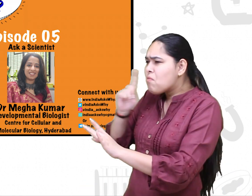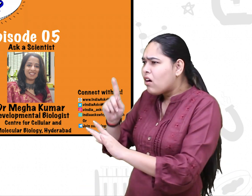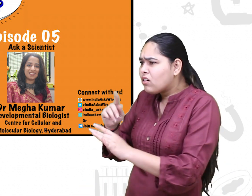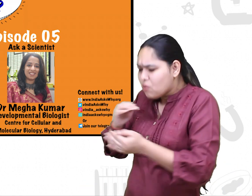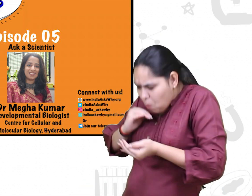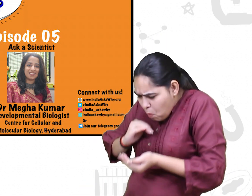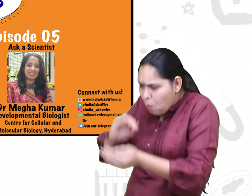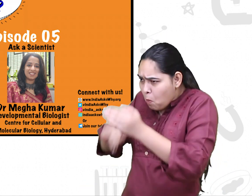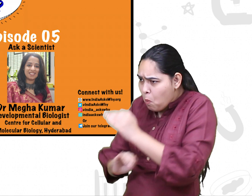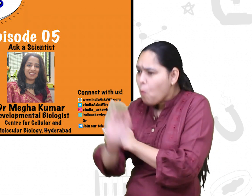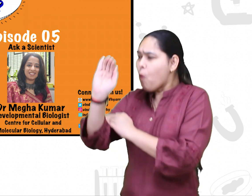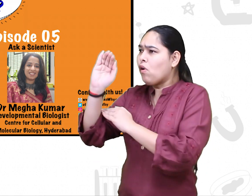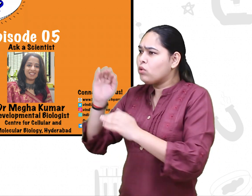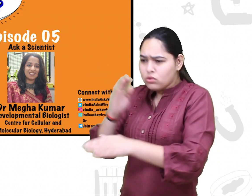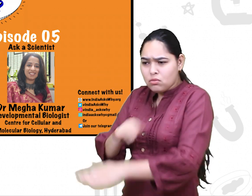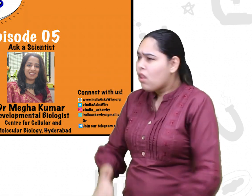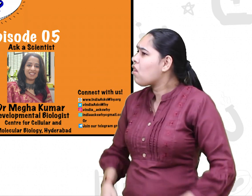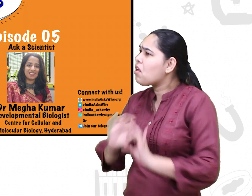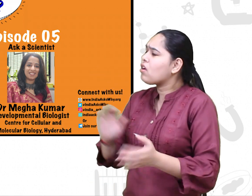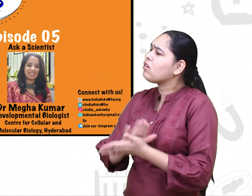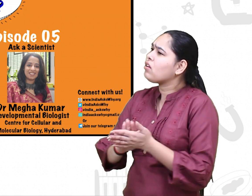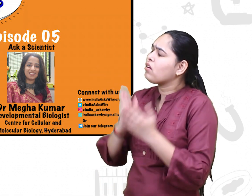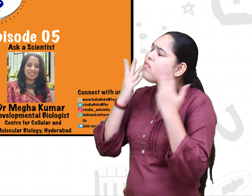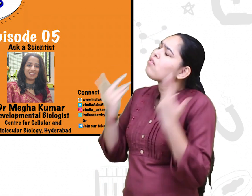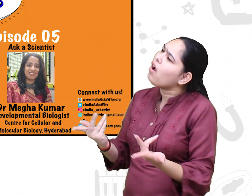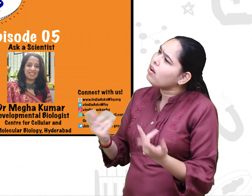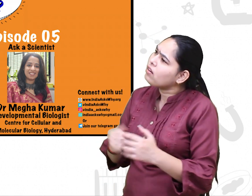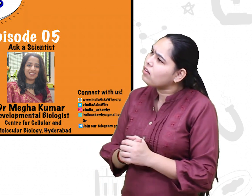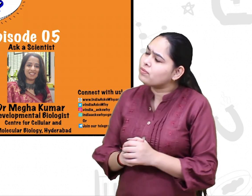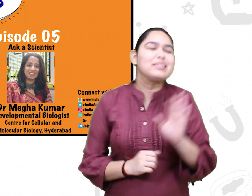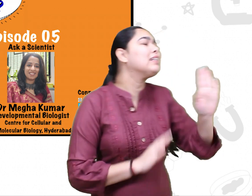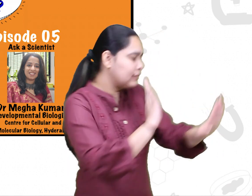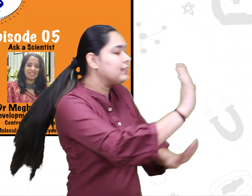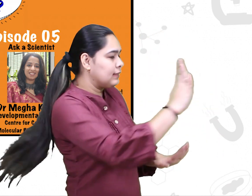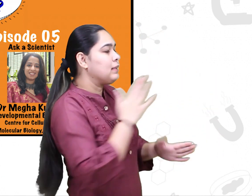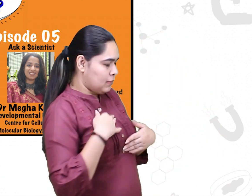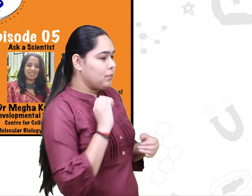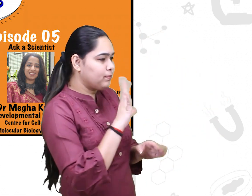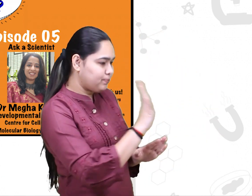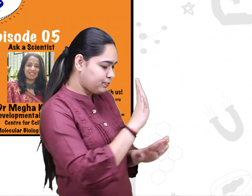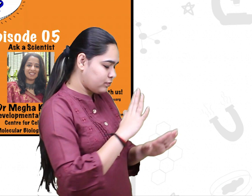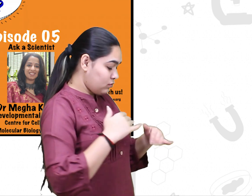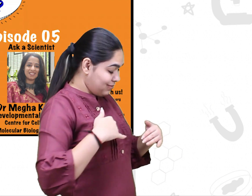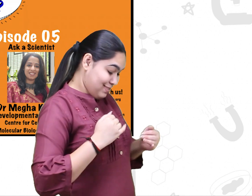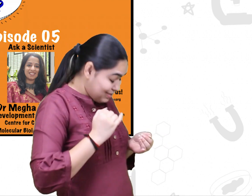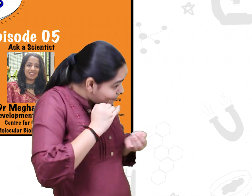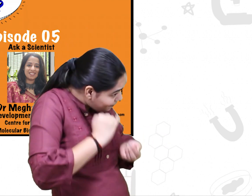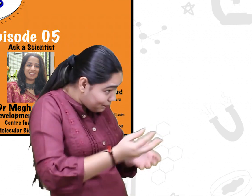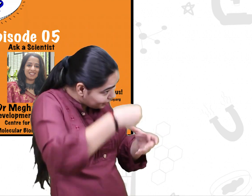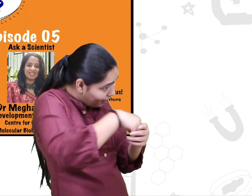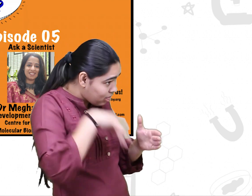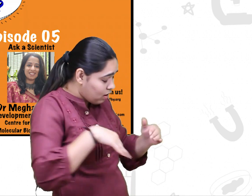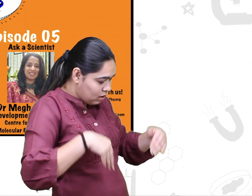all of these genes. So, does it mean that leg development starts in the snake embryo? But